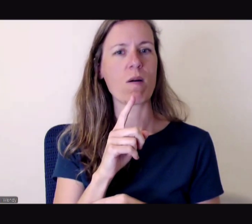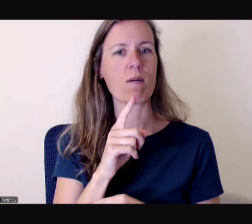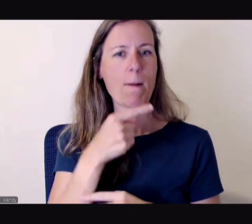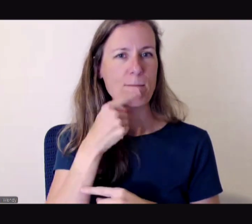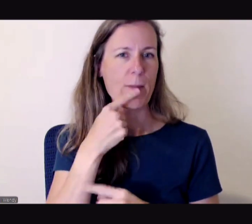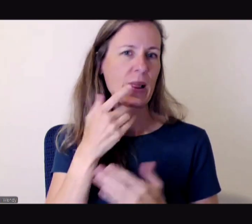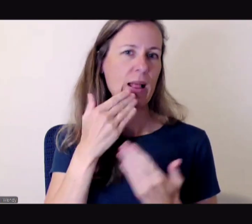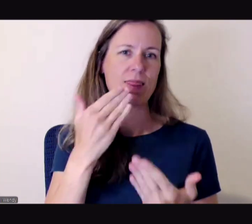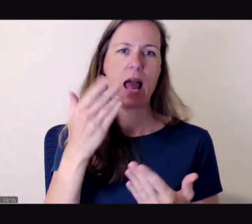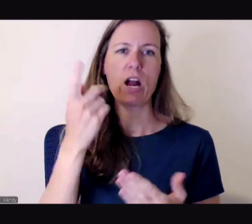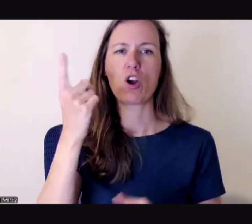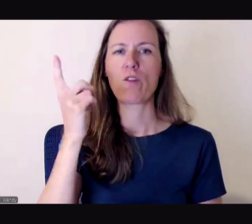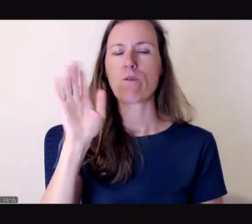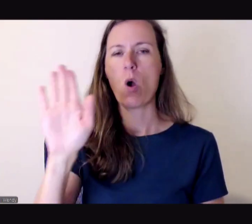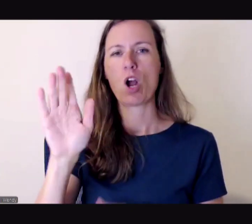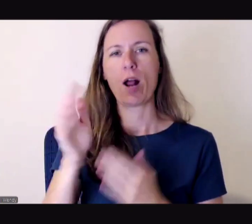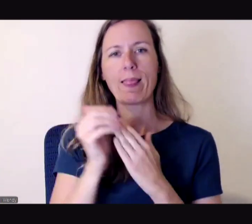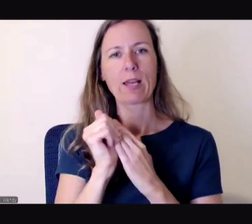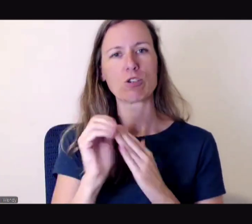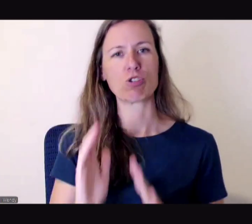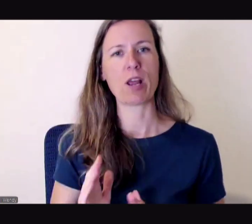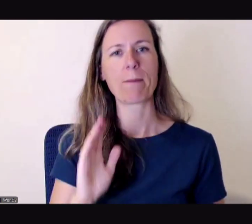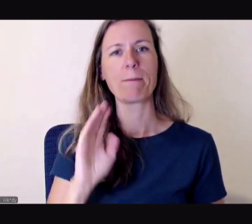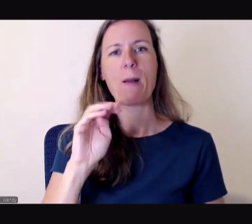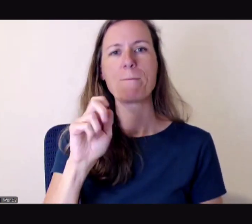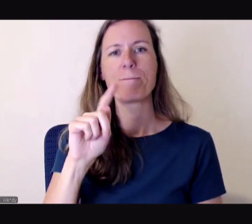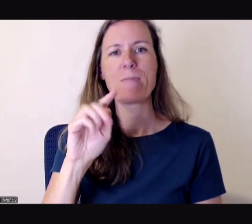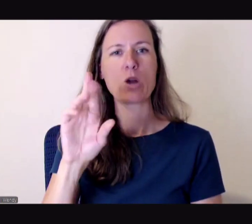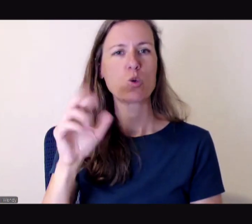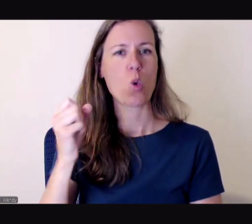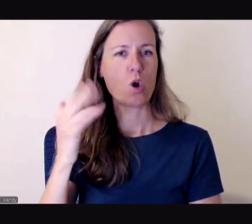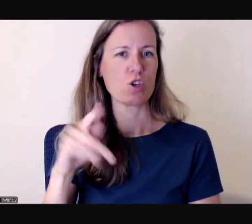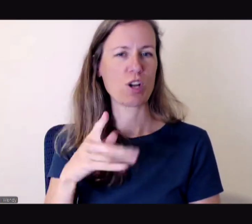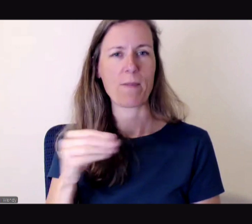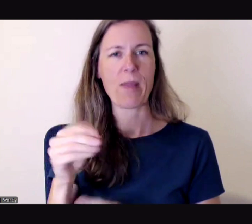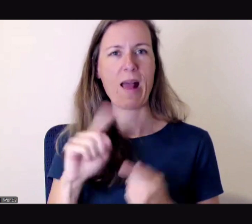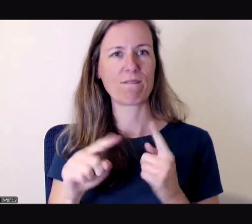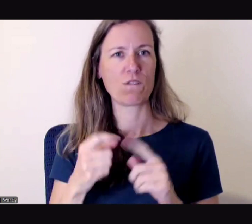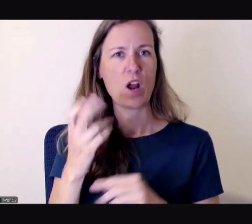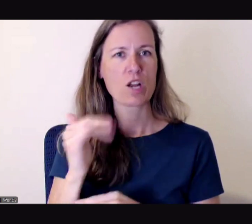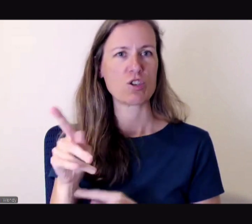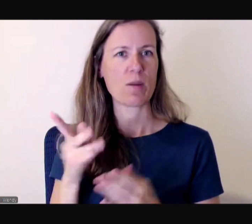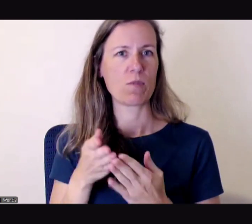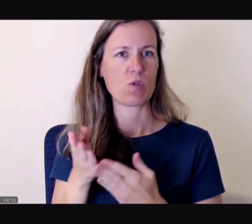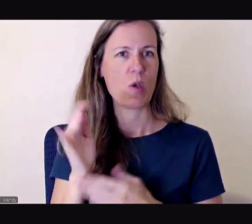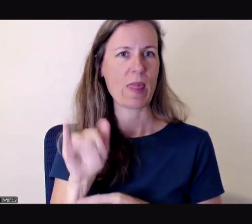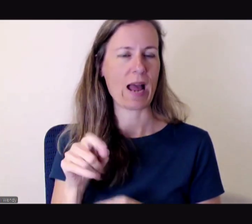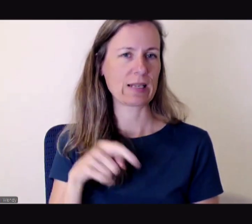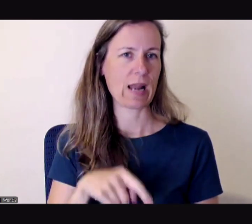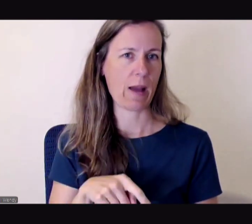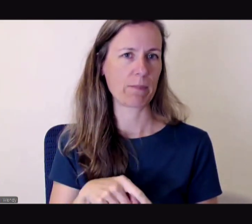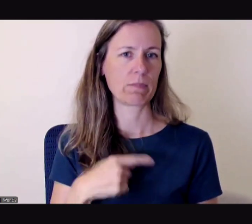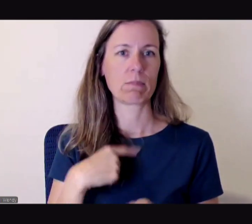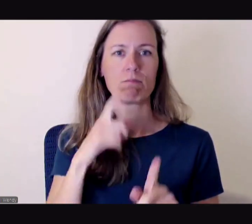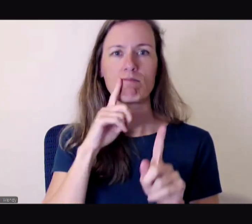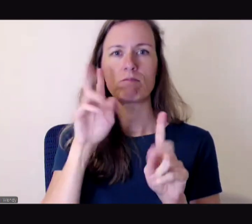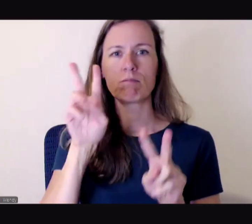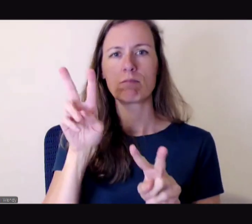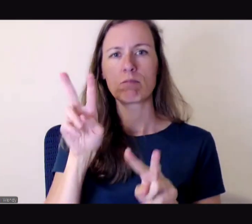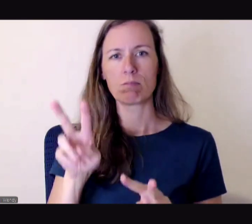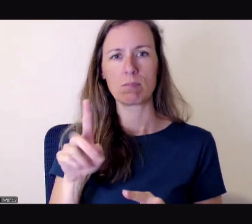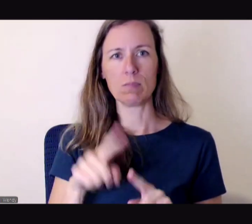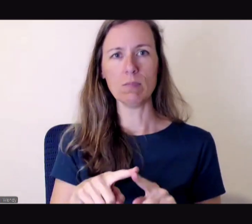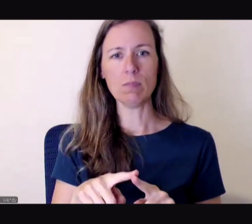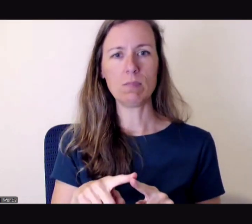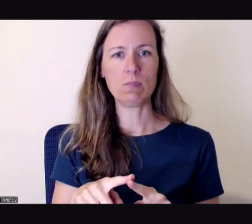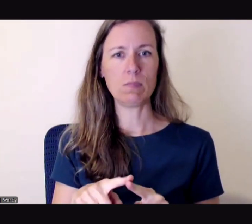leadership, her mentorship, and her friendship throughout that time. And I look forward to the things that we